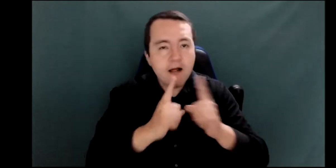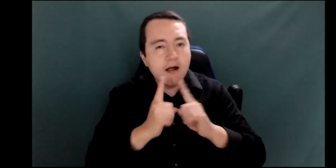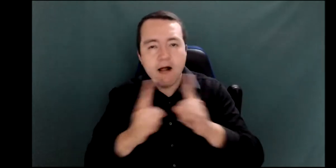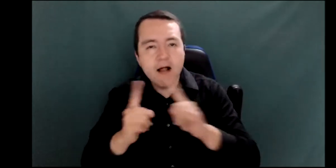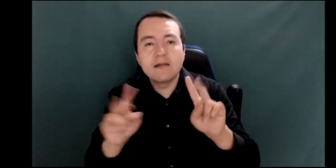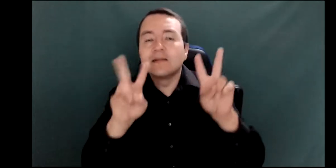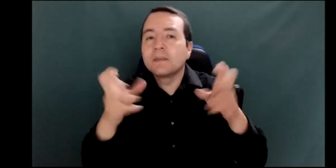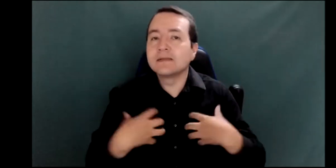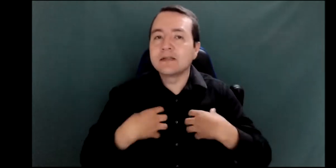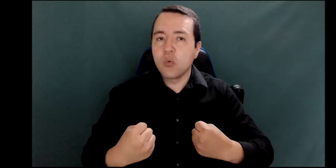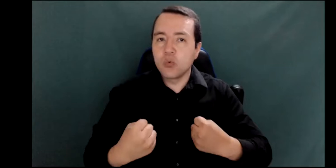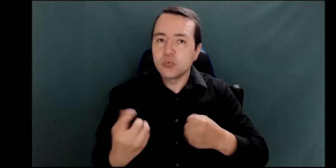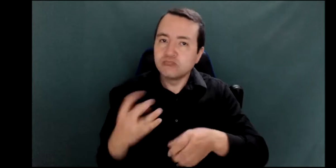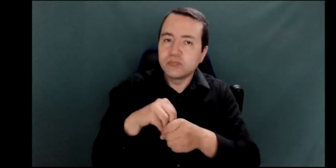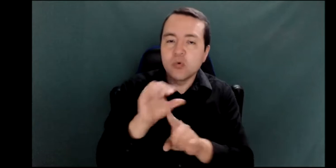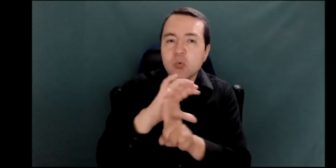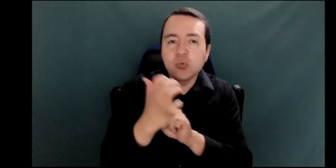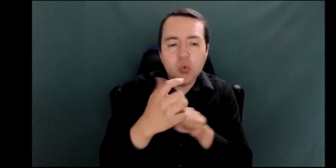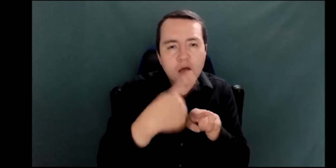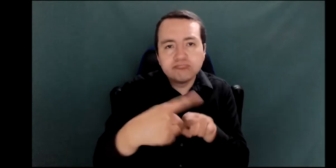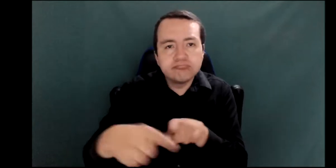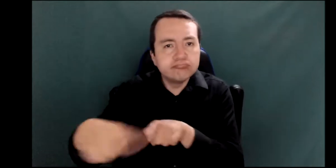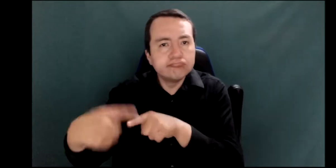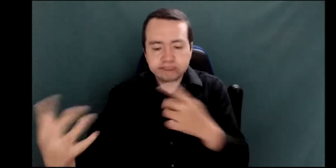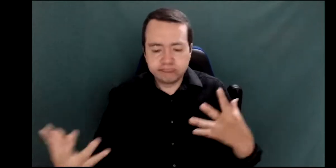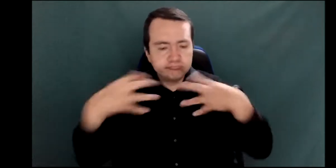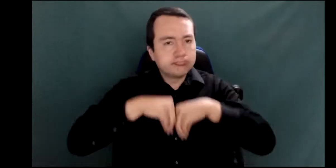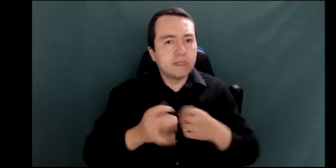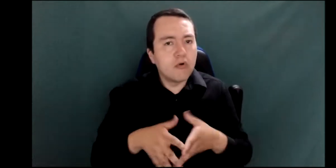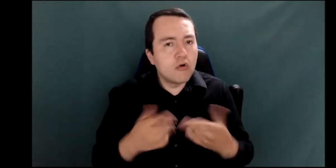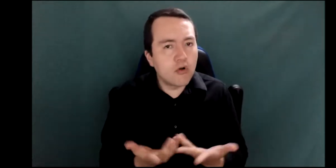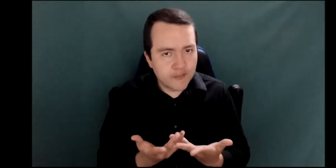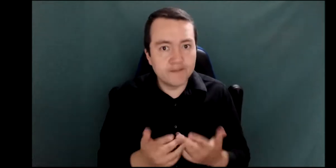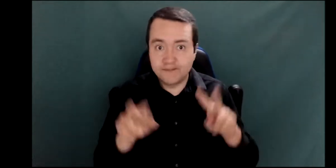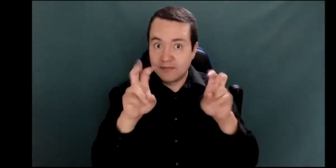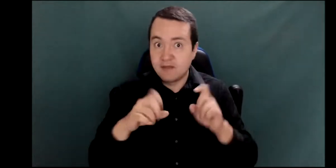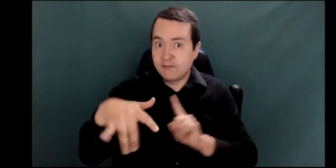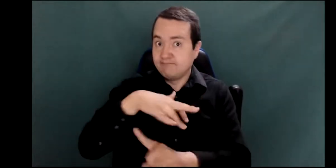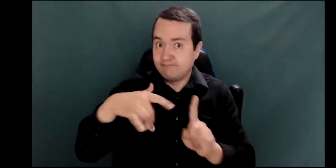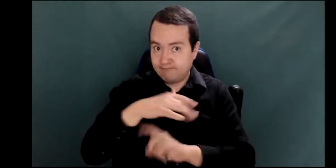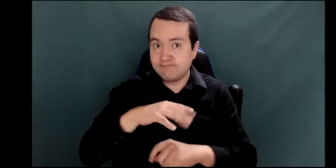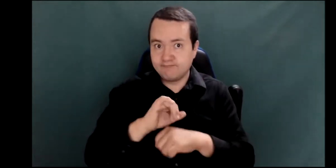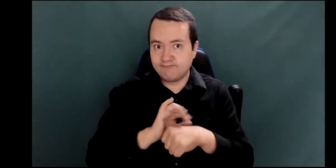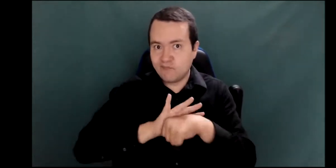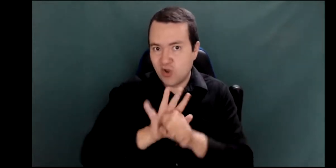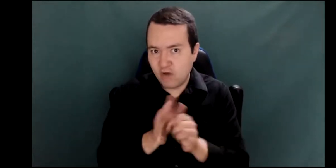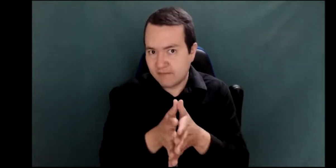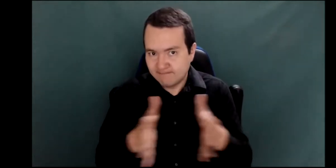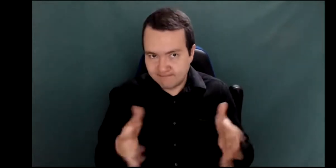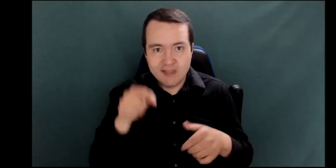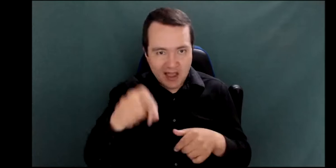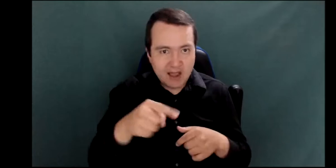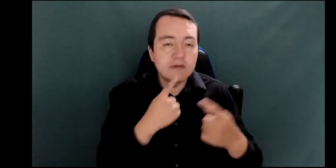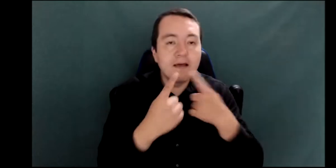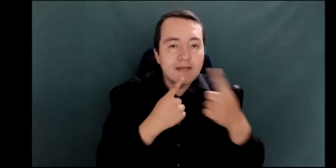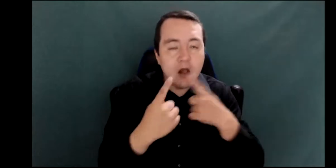so that we see intercultural health within the context of the pandemic,